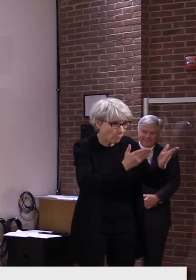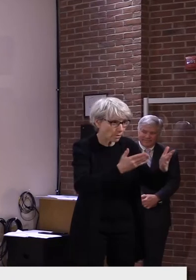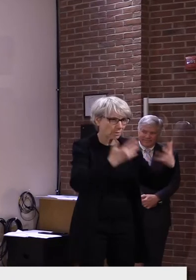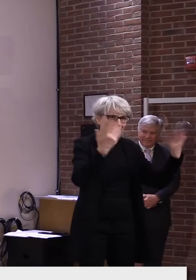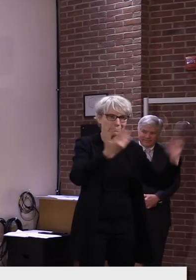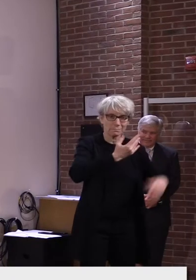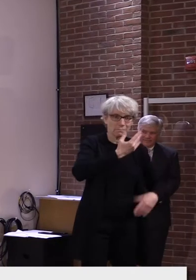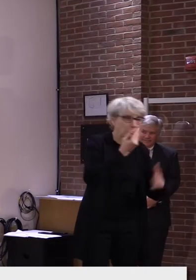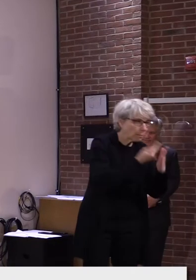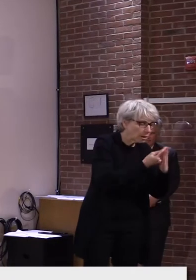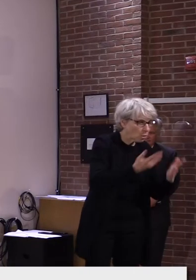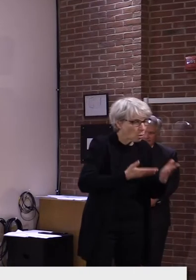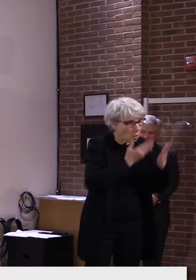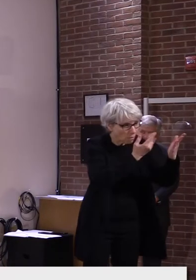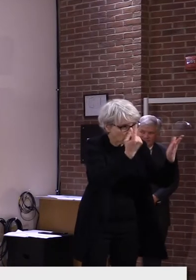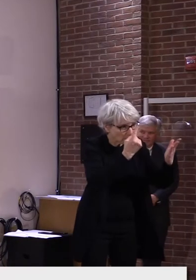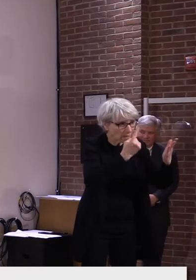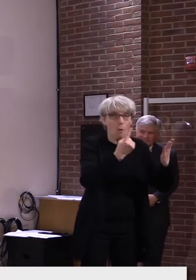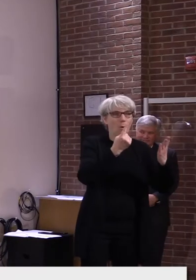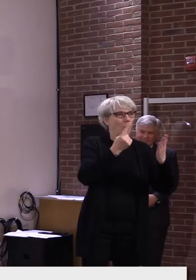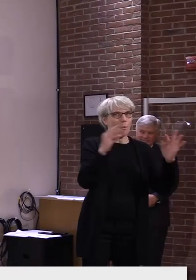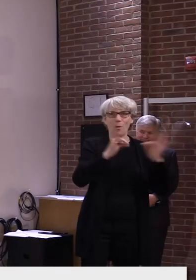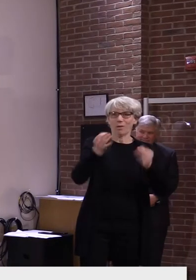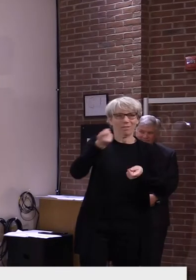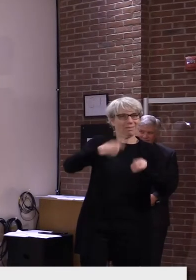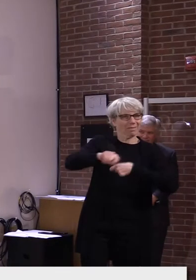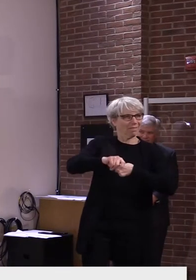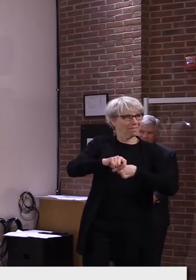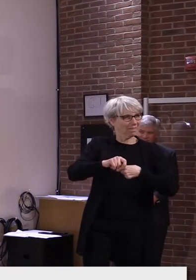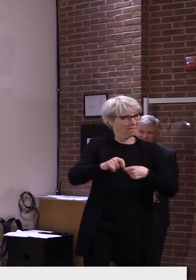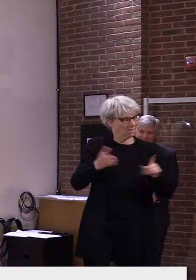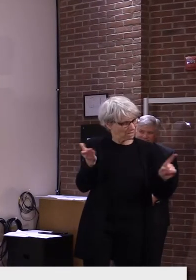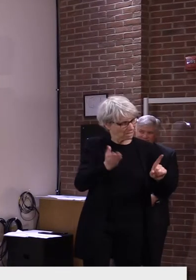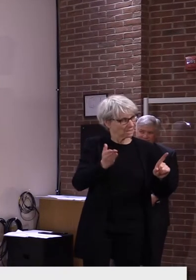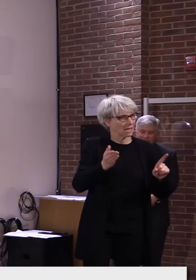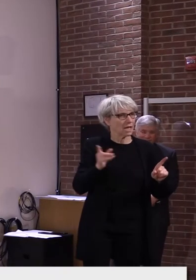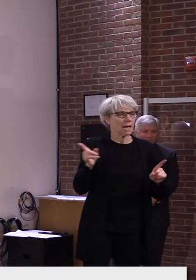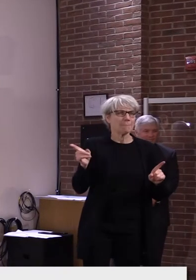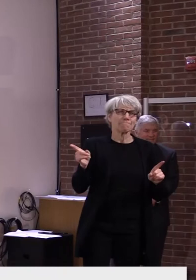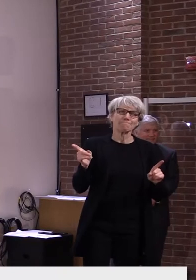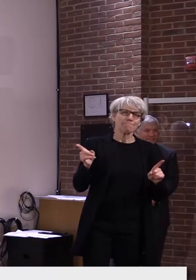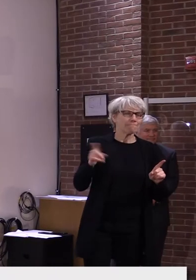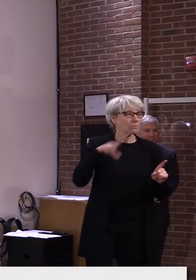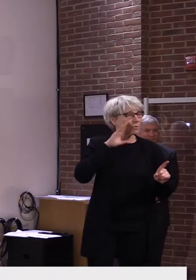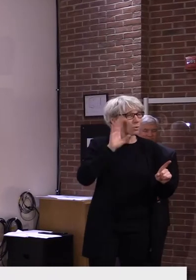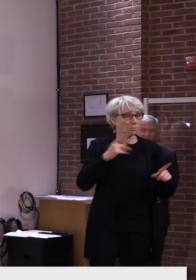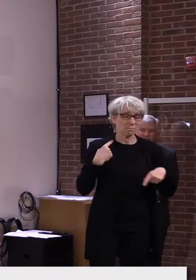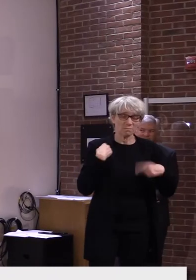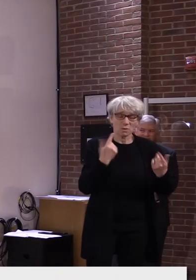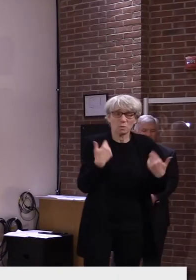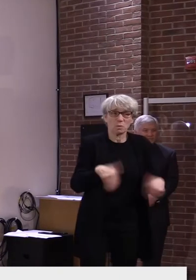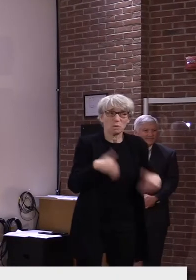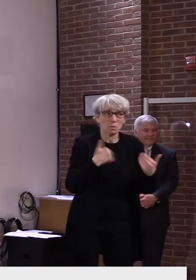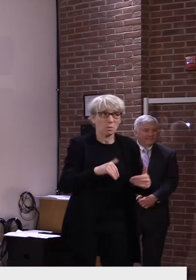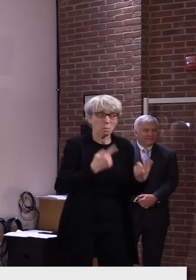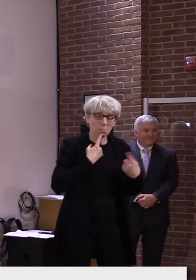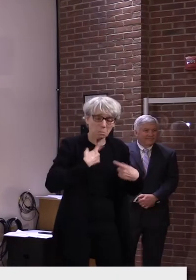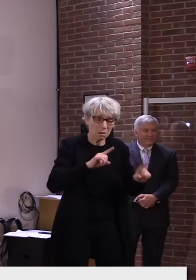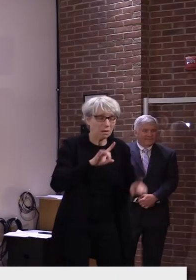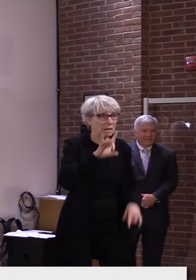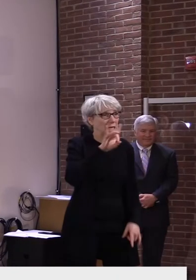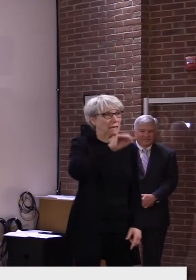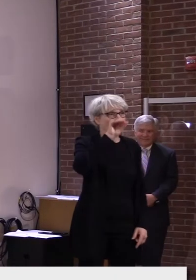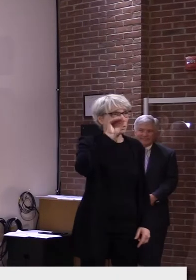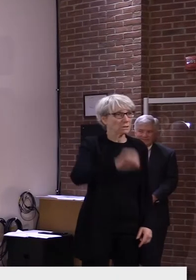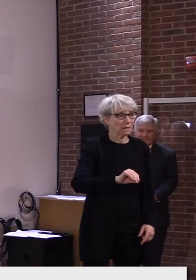too? Yeah, you know, I think that we've gotten to almost 80%. With very modest